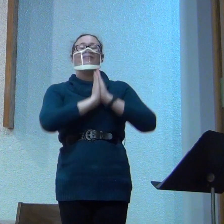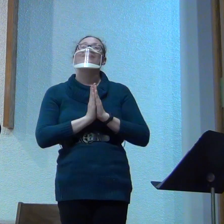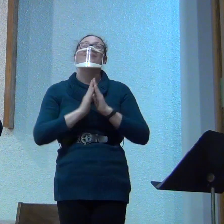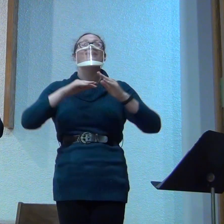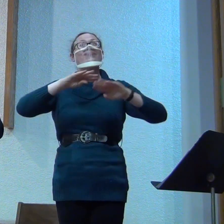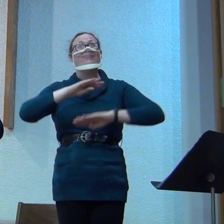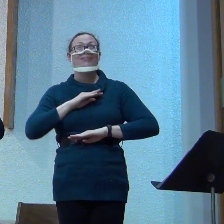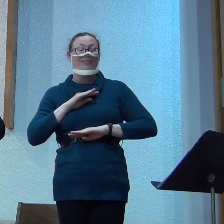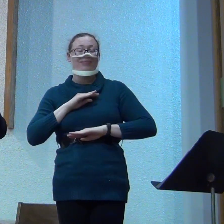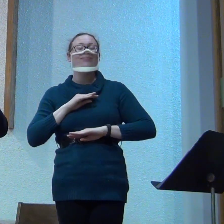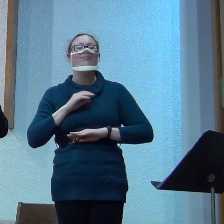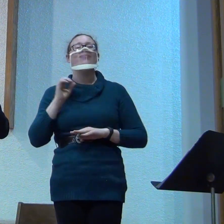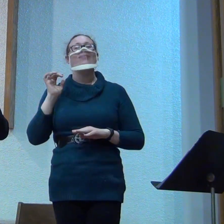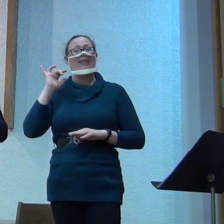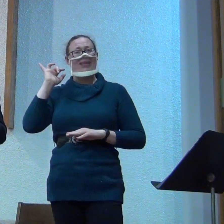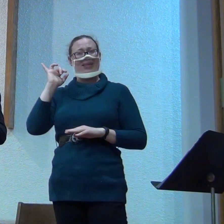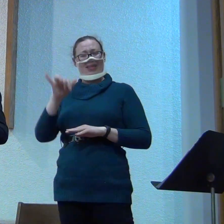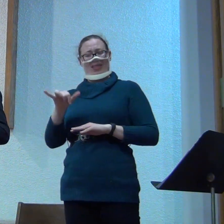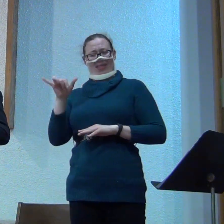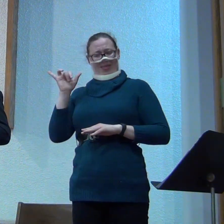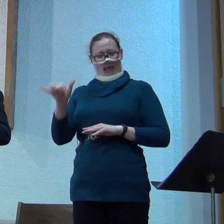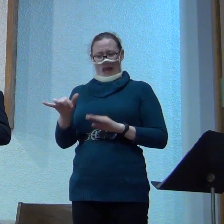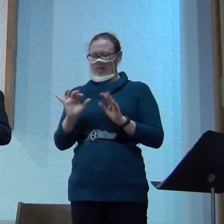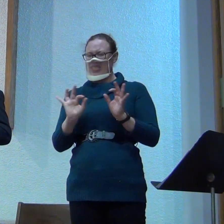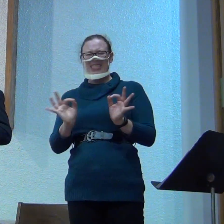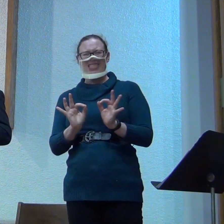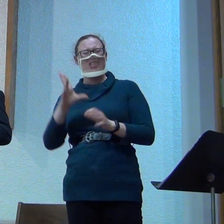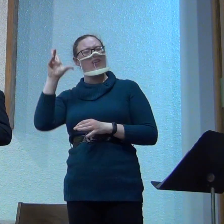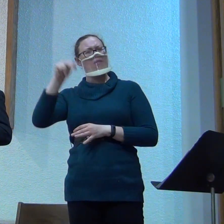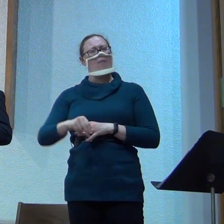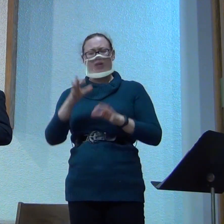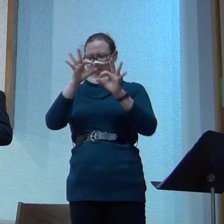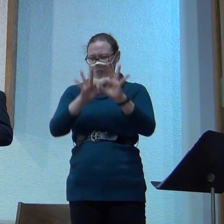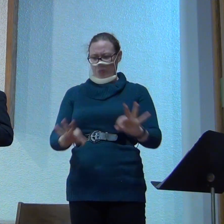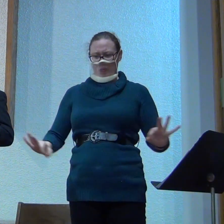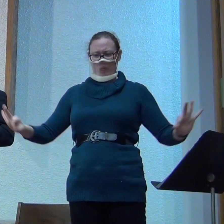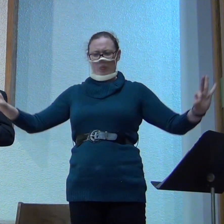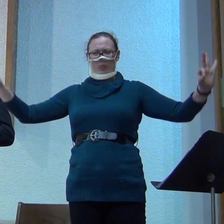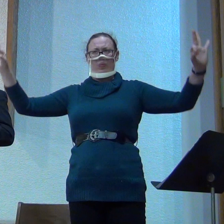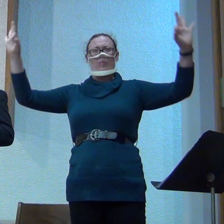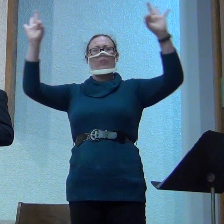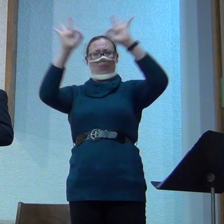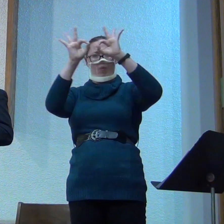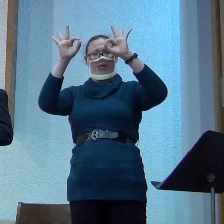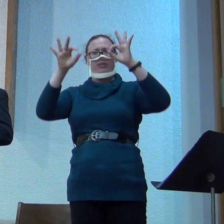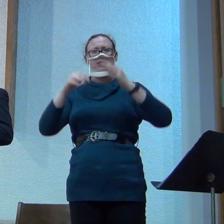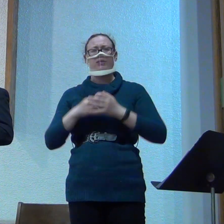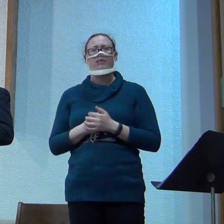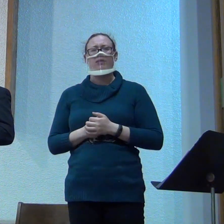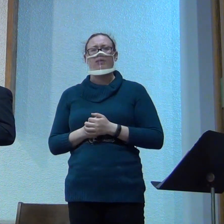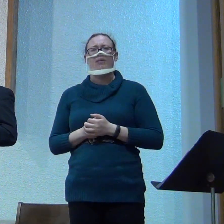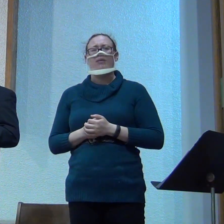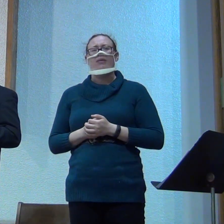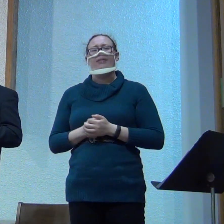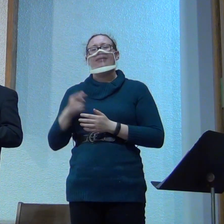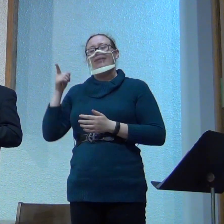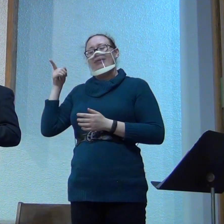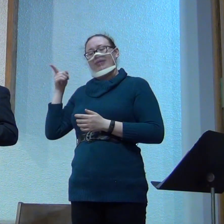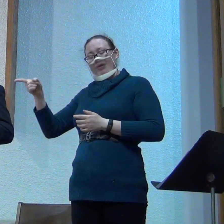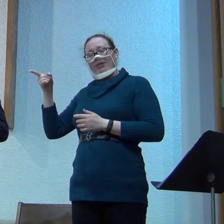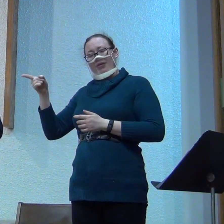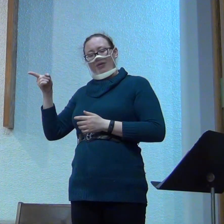request. Friends, that is no small thing. That is a big thing. He